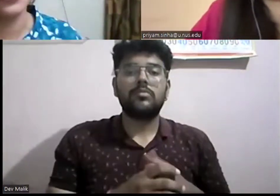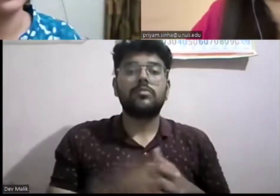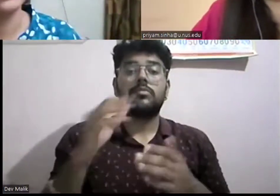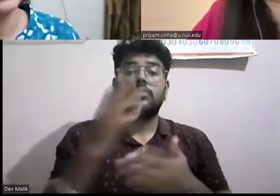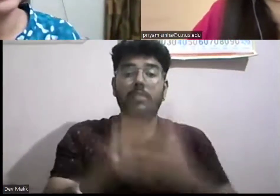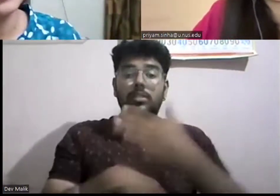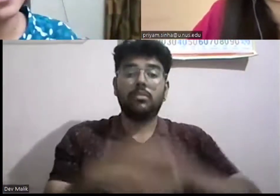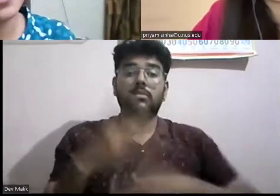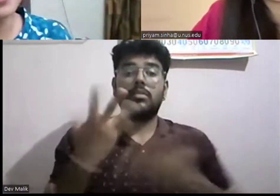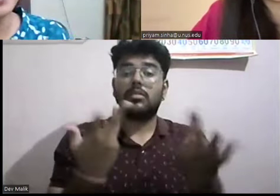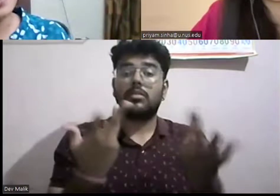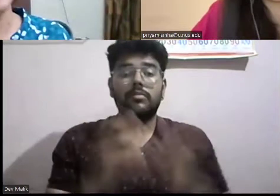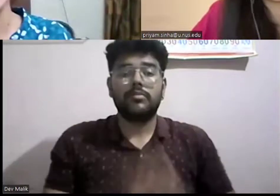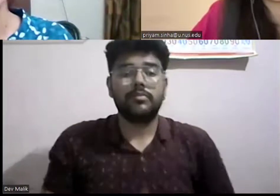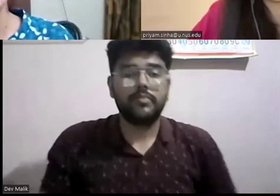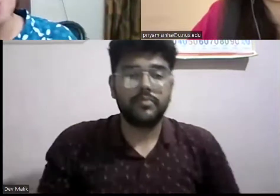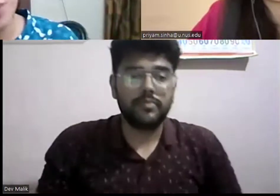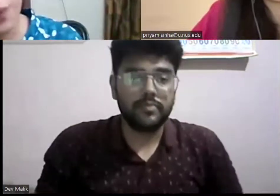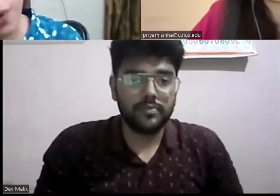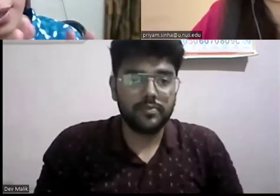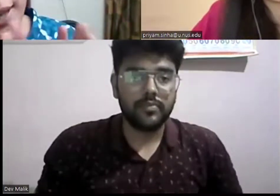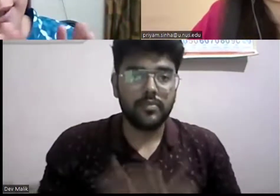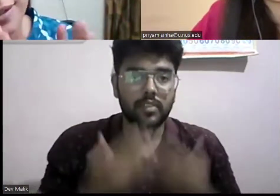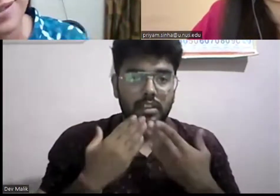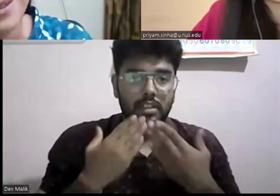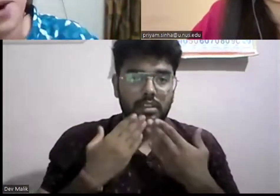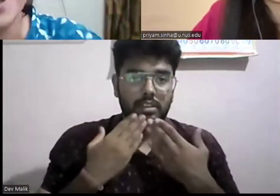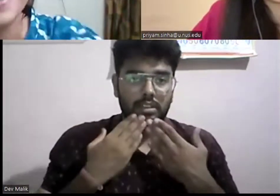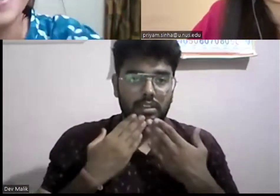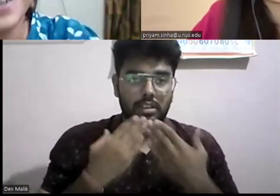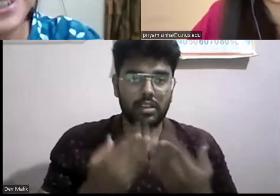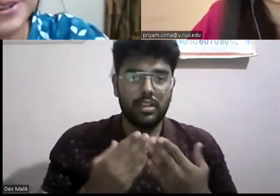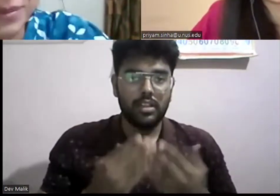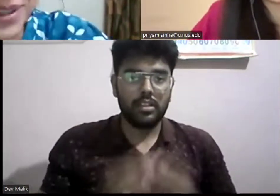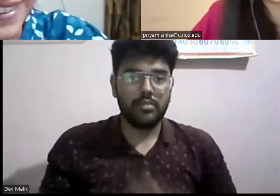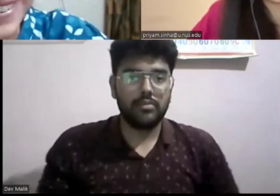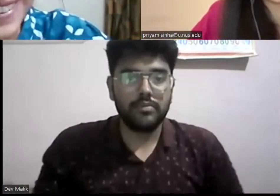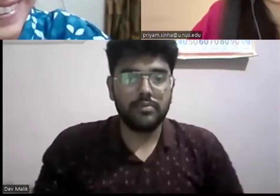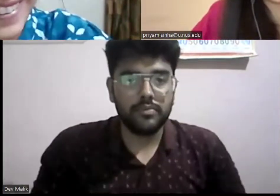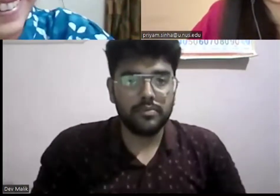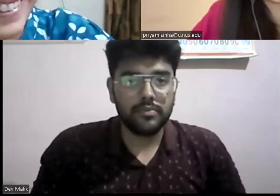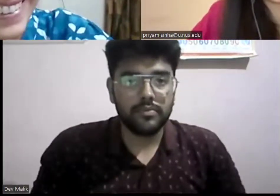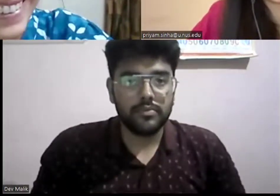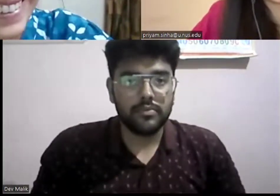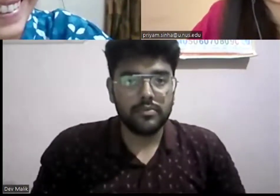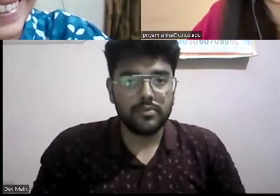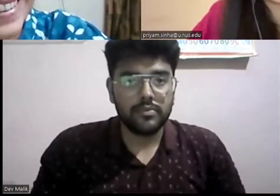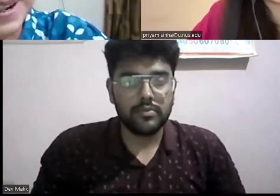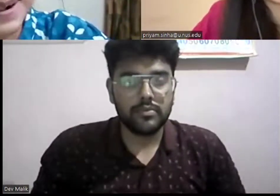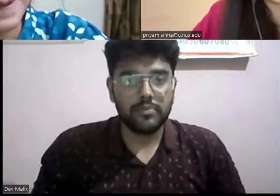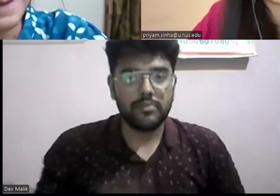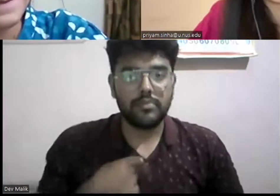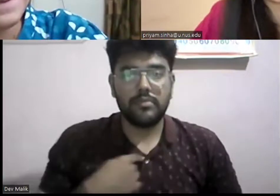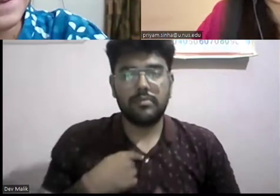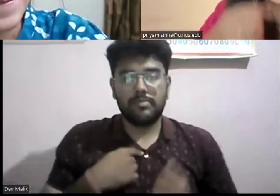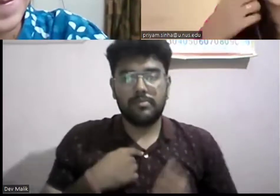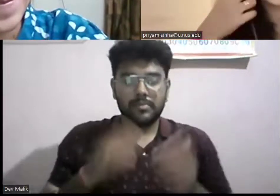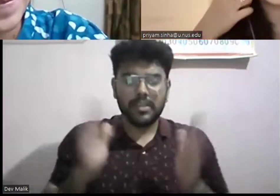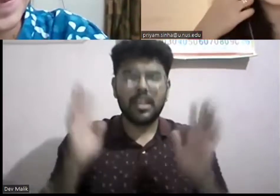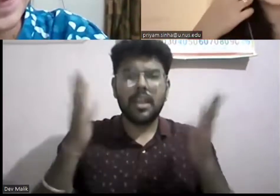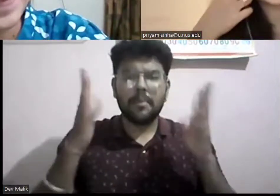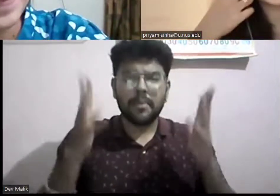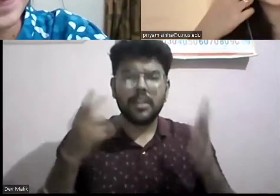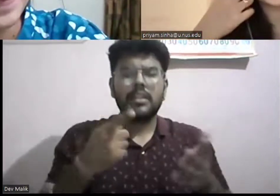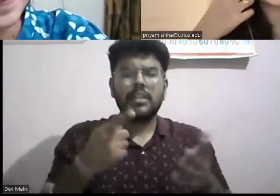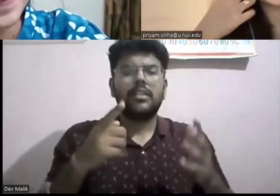to you? So yeah, thank you so much for that comment, candid No, comment. in fact, I appreciated the fact that I had a space